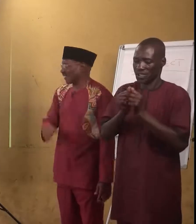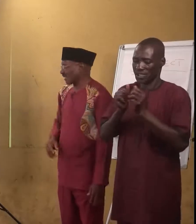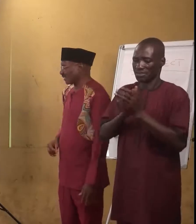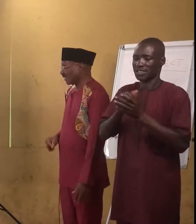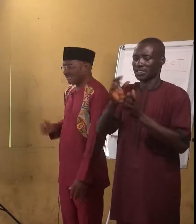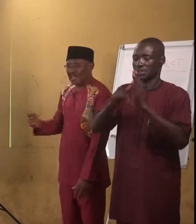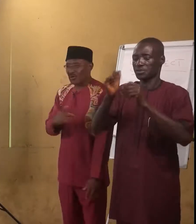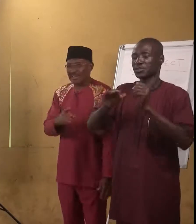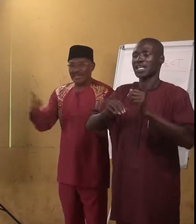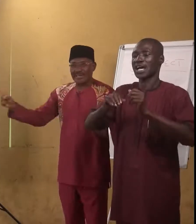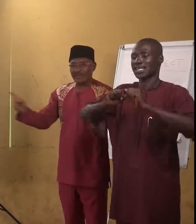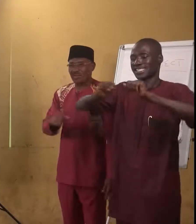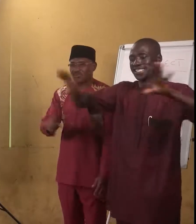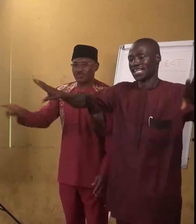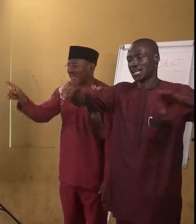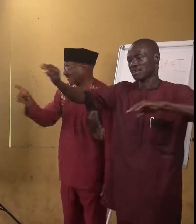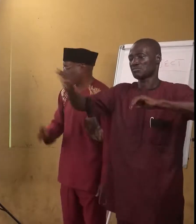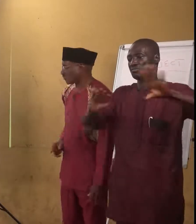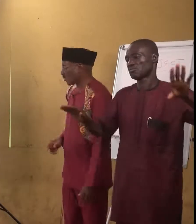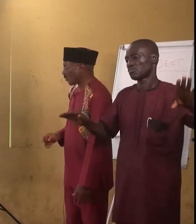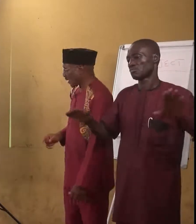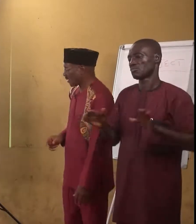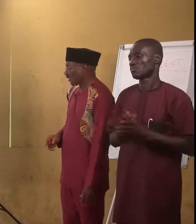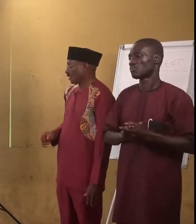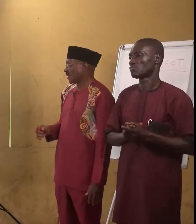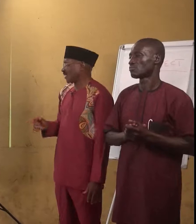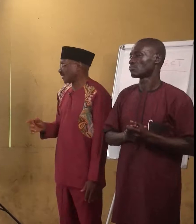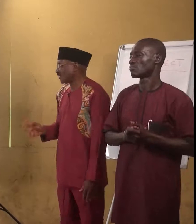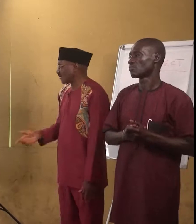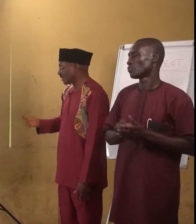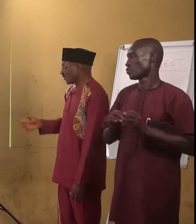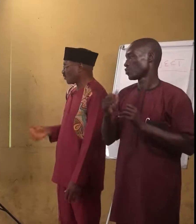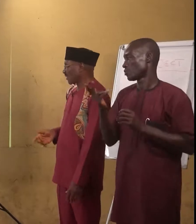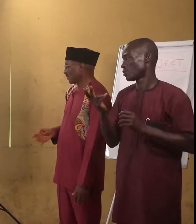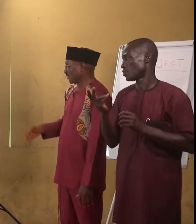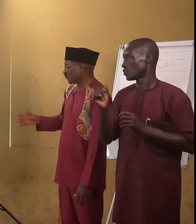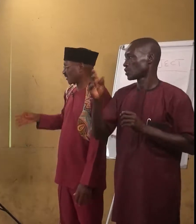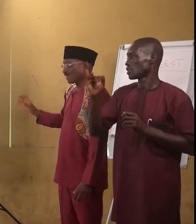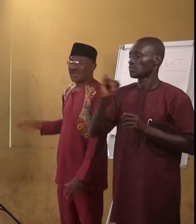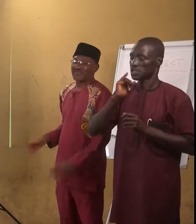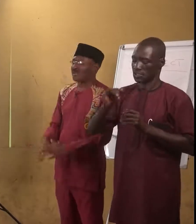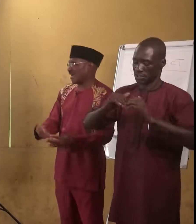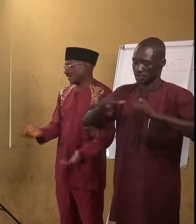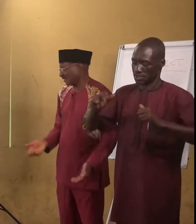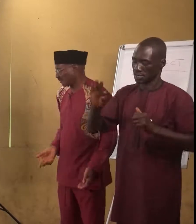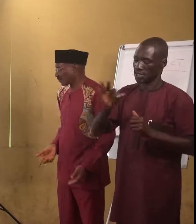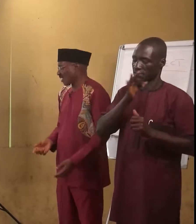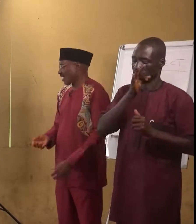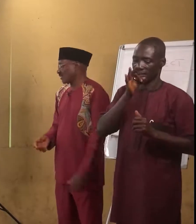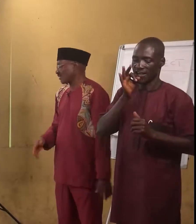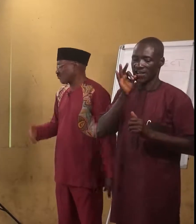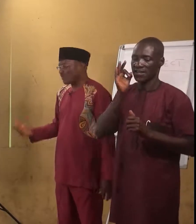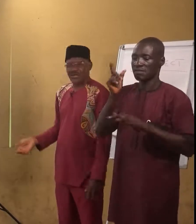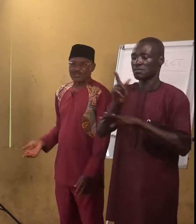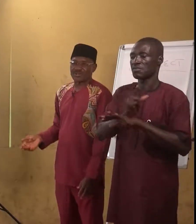are scattered. They are only linked with footpaths. Okay? Then I said the settlement is separated by farmlands.